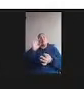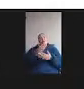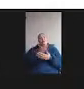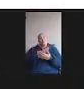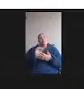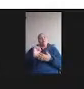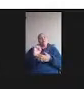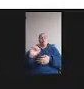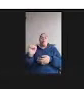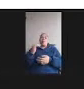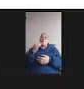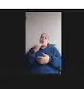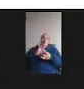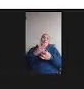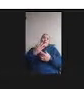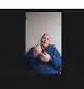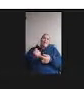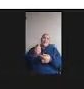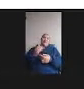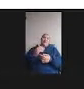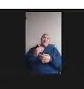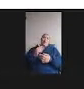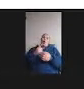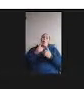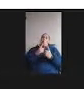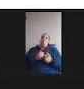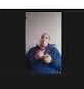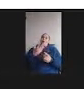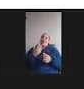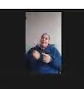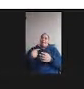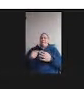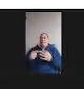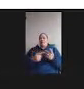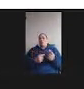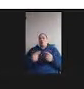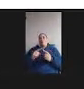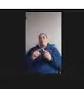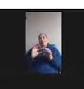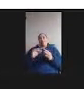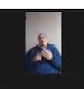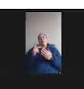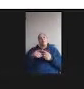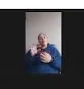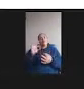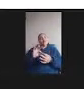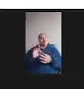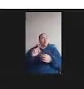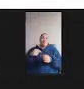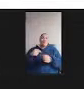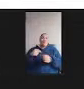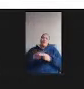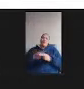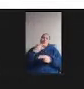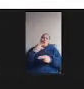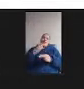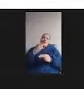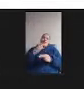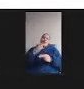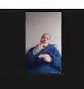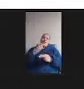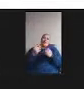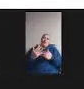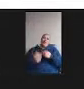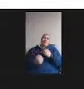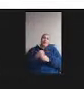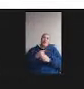committed. So orders has been raised, but the project for specifically could not be finalized by the end of the financial year, but is planned to be